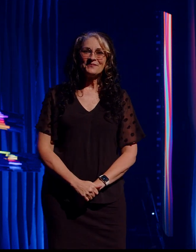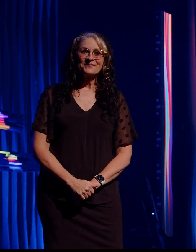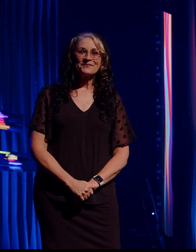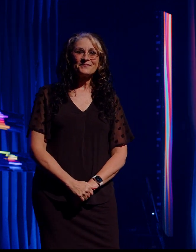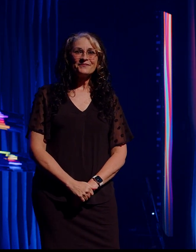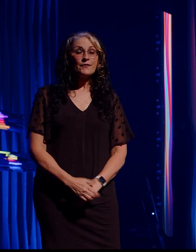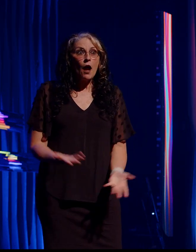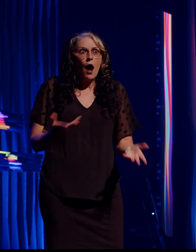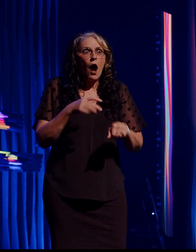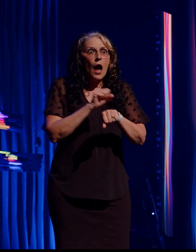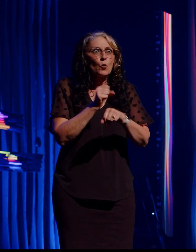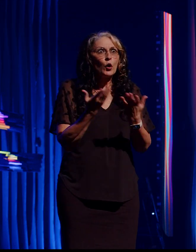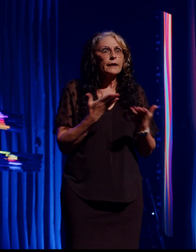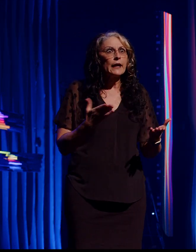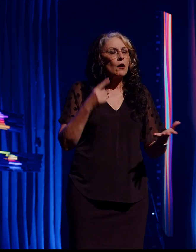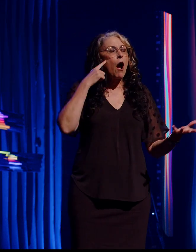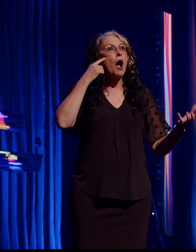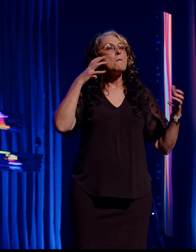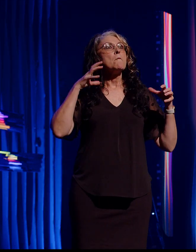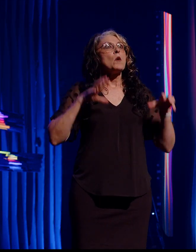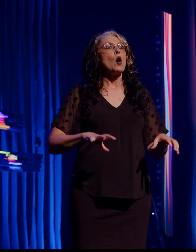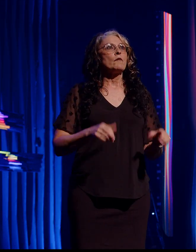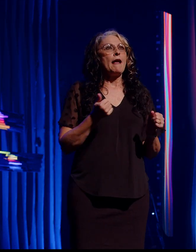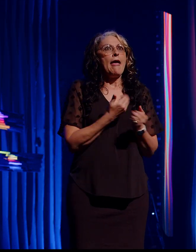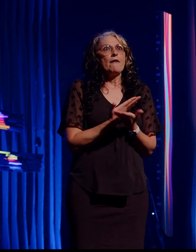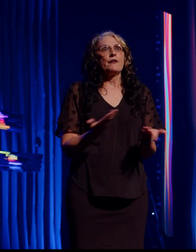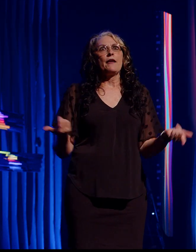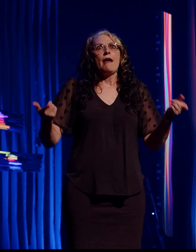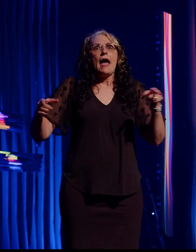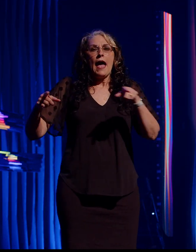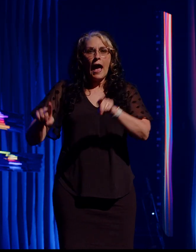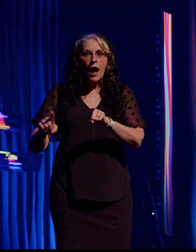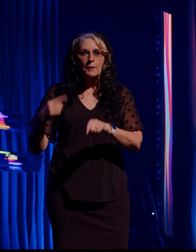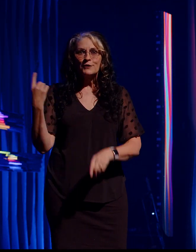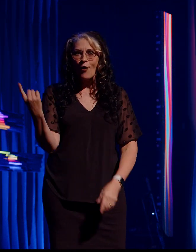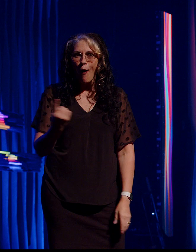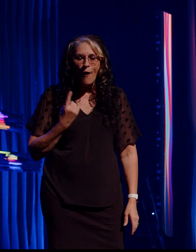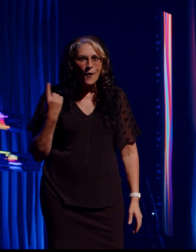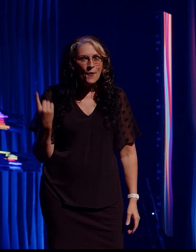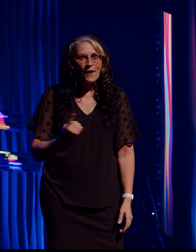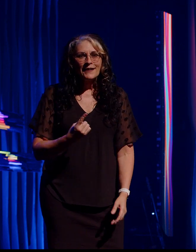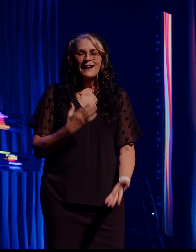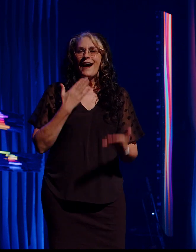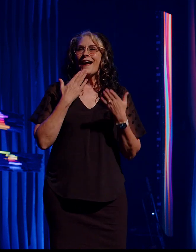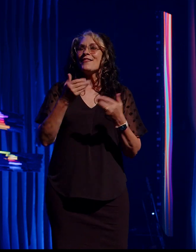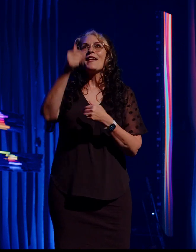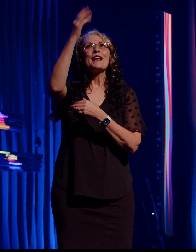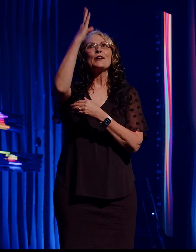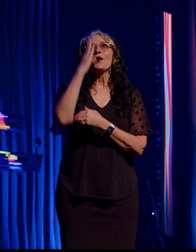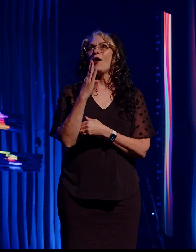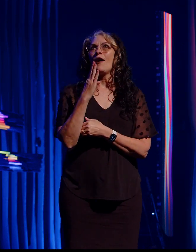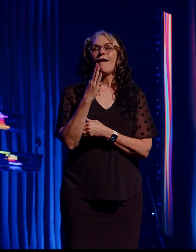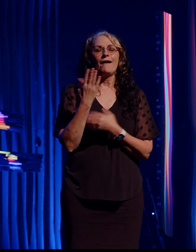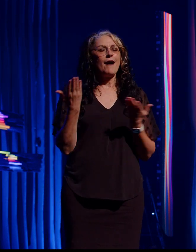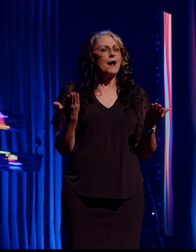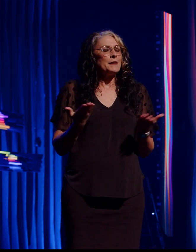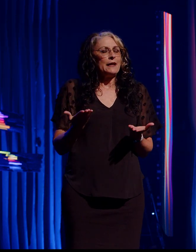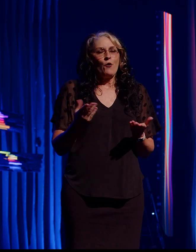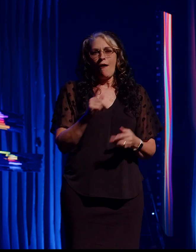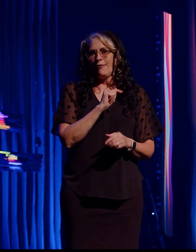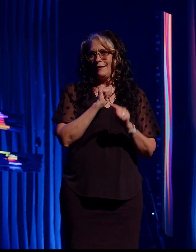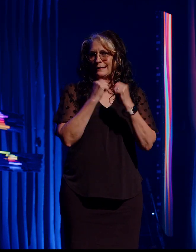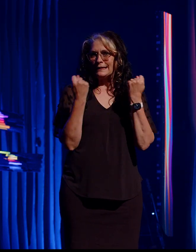I mean, I work here and I'm blown away by all that happens here all the time. So I thank God to be on this